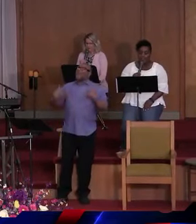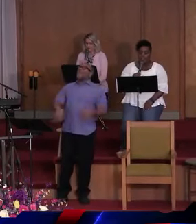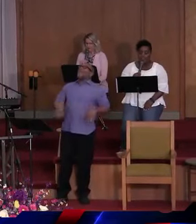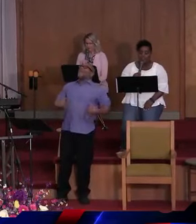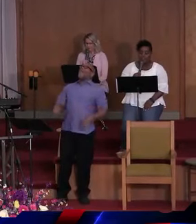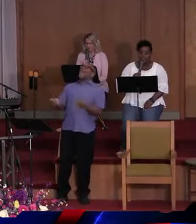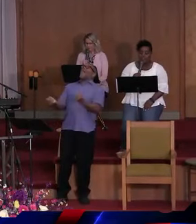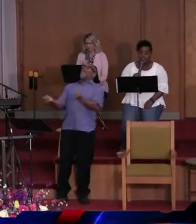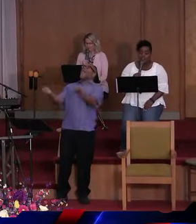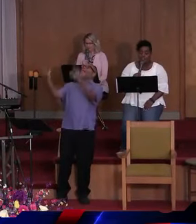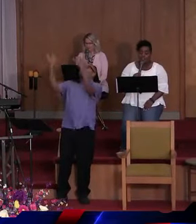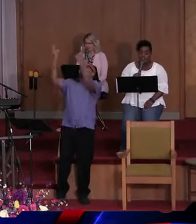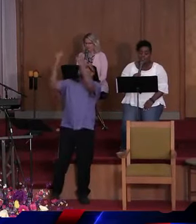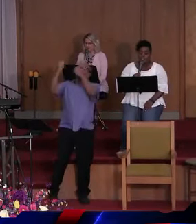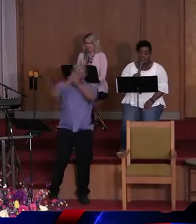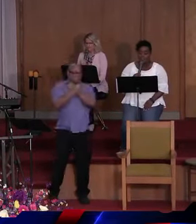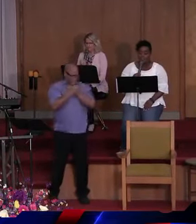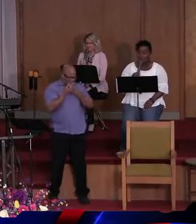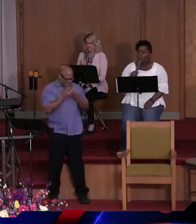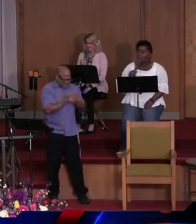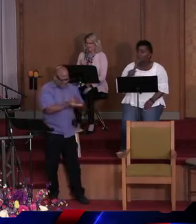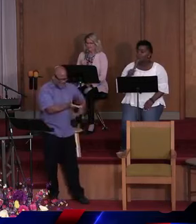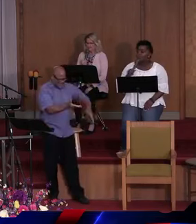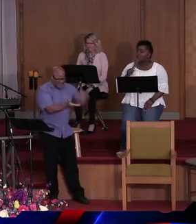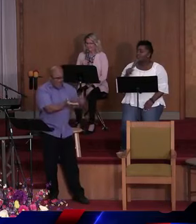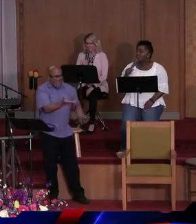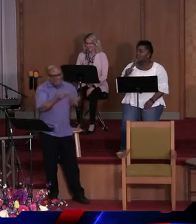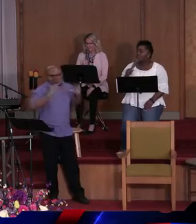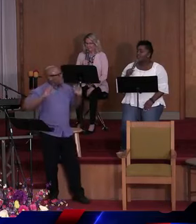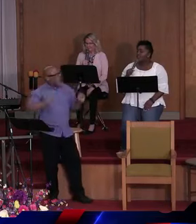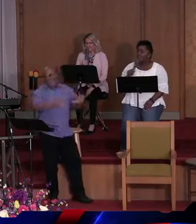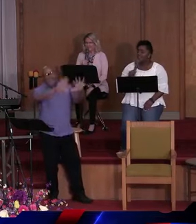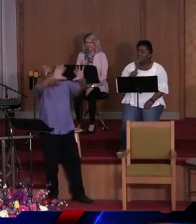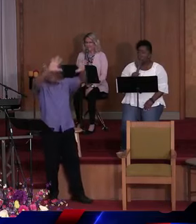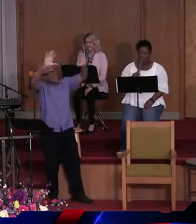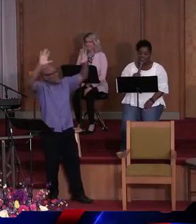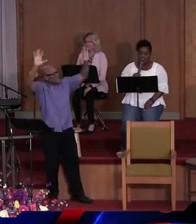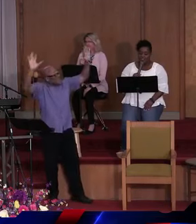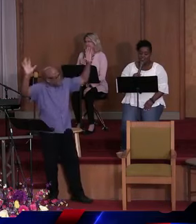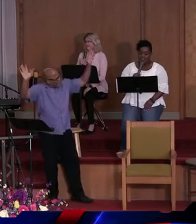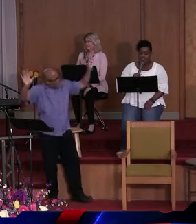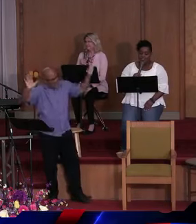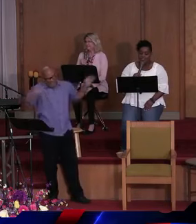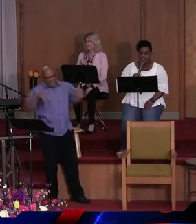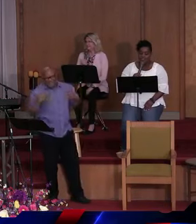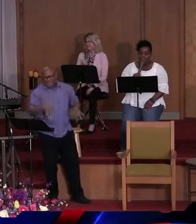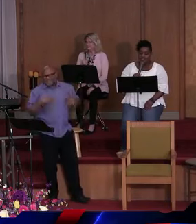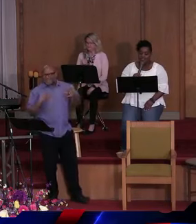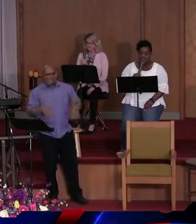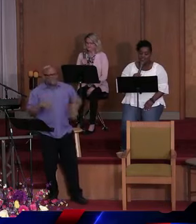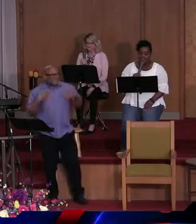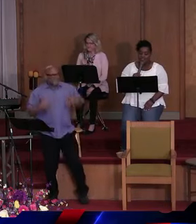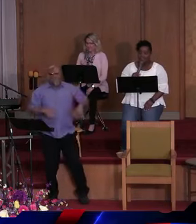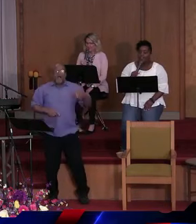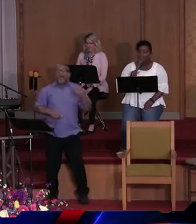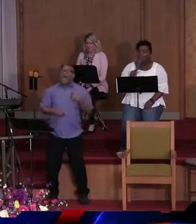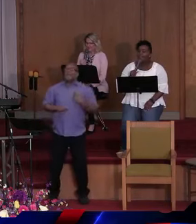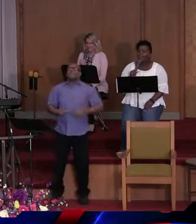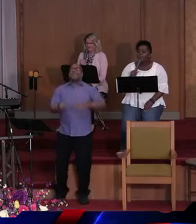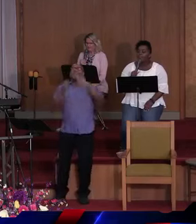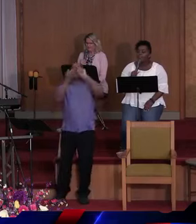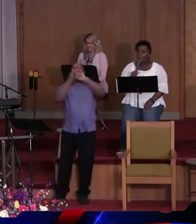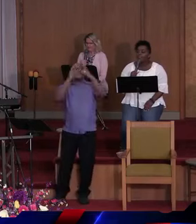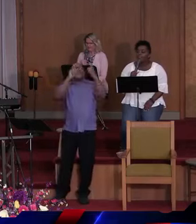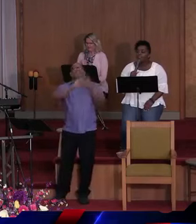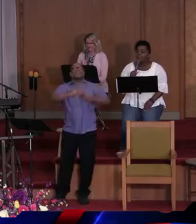How you love me. It's amazing. It's amazing. Say, I am a friend of God. I